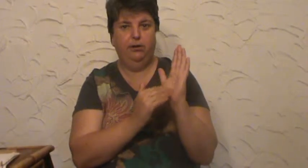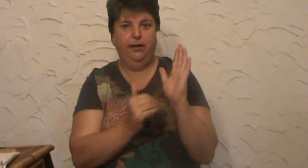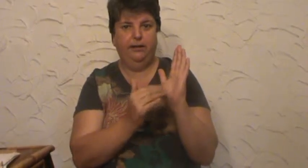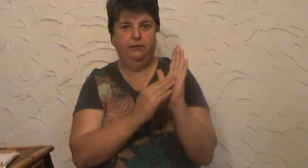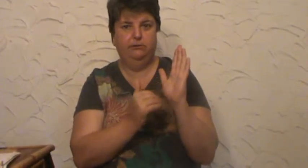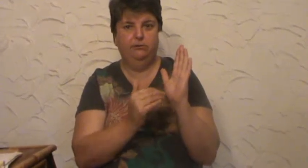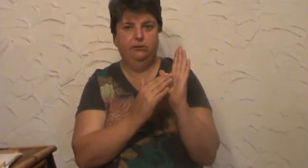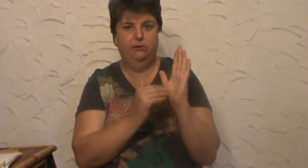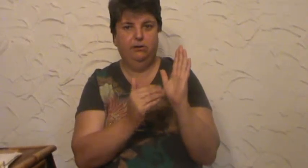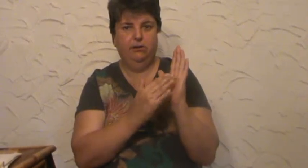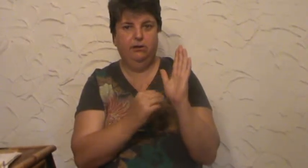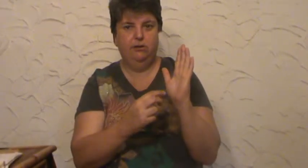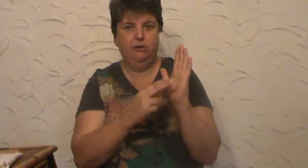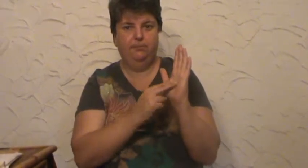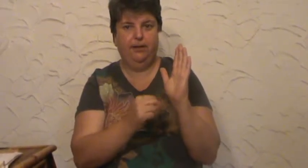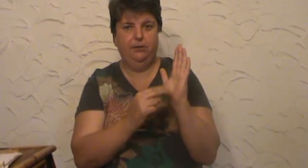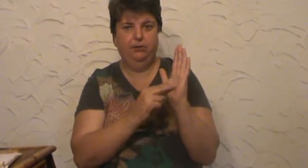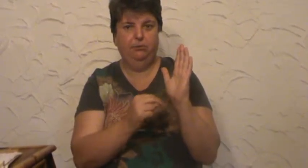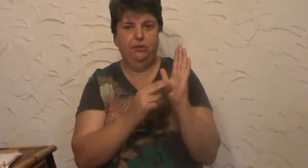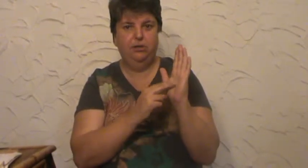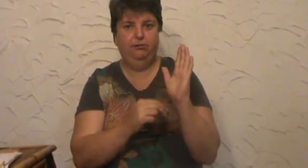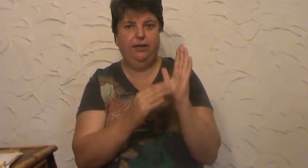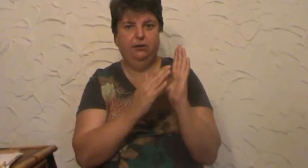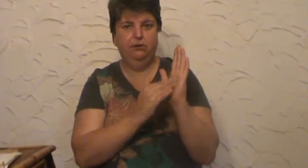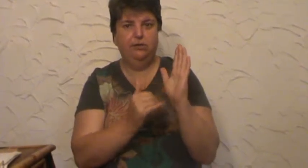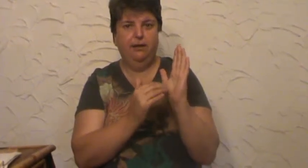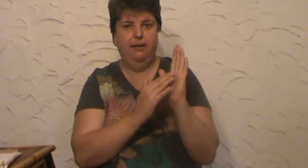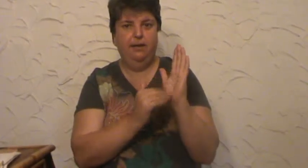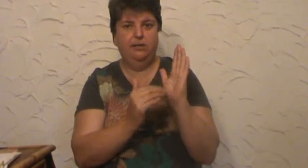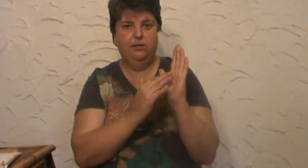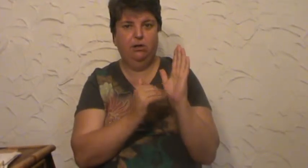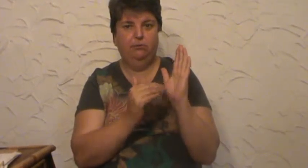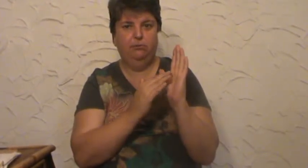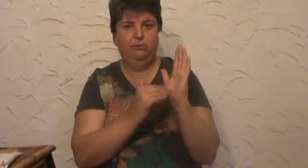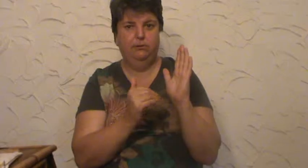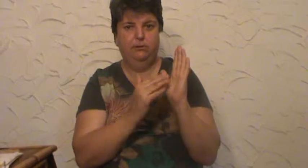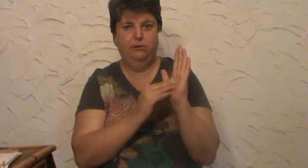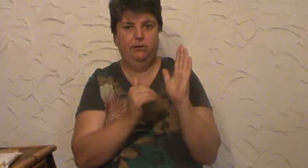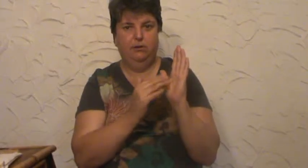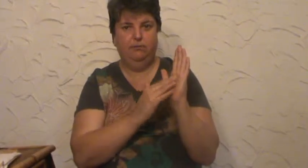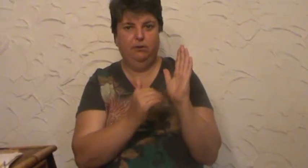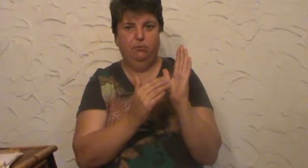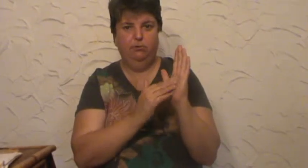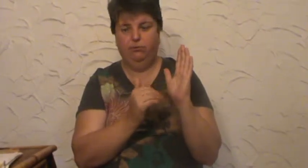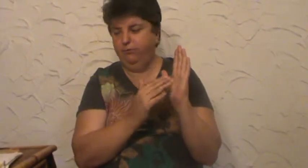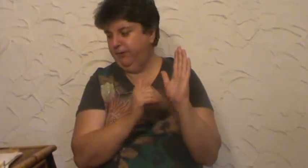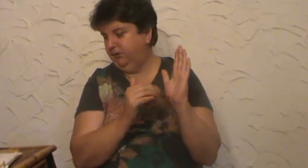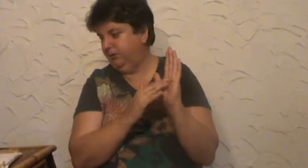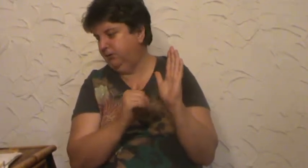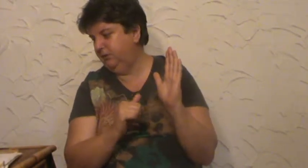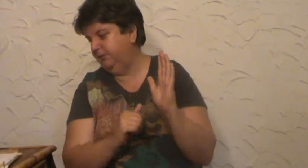hand. So butter with 2 fingers and soap with 4 fingers.